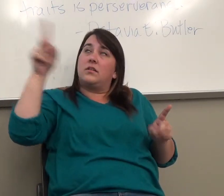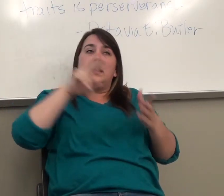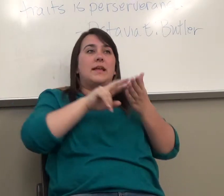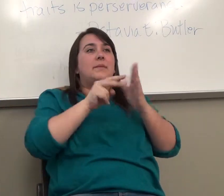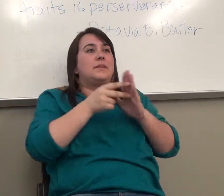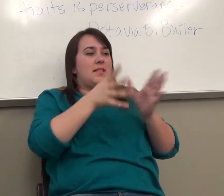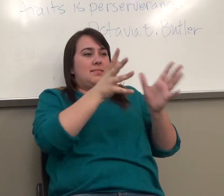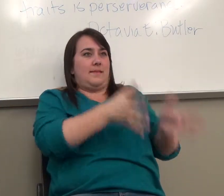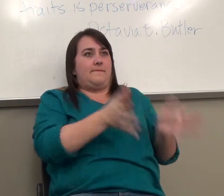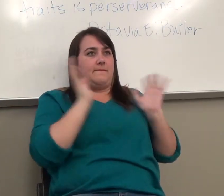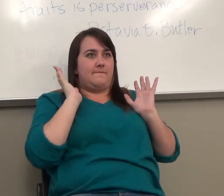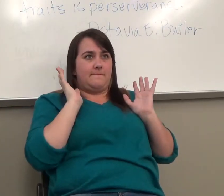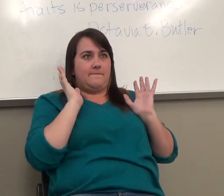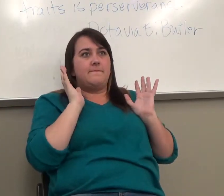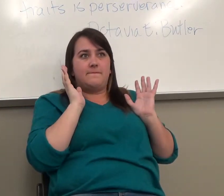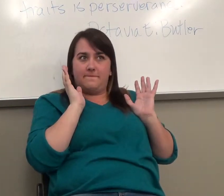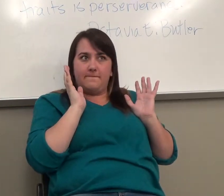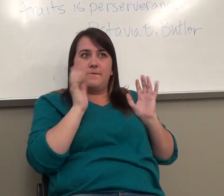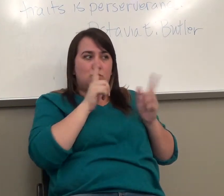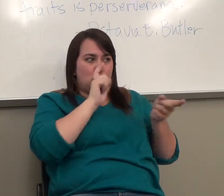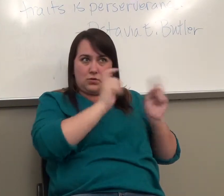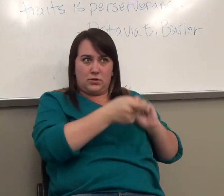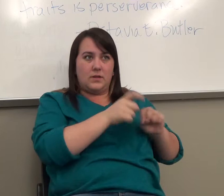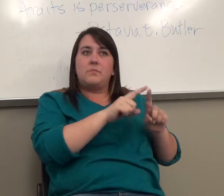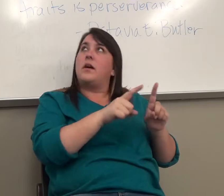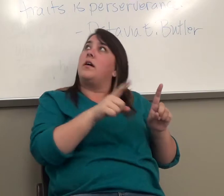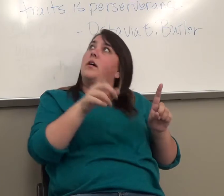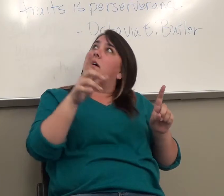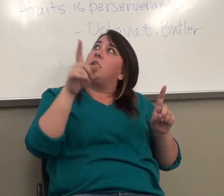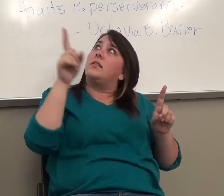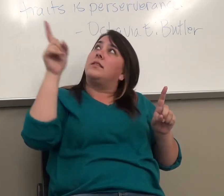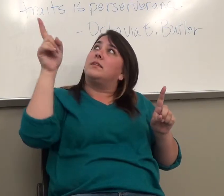it is. But what does this need to be?